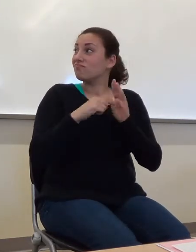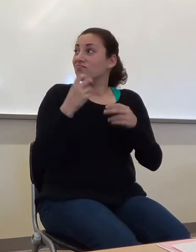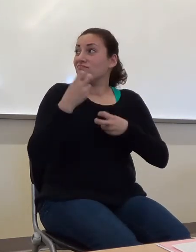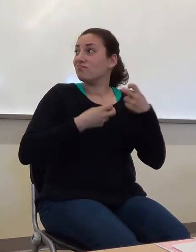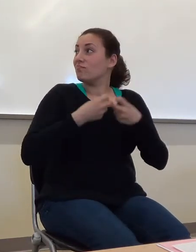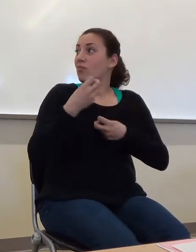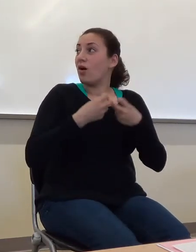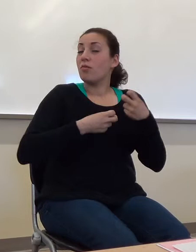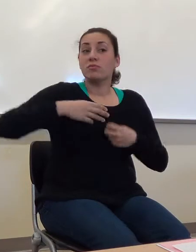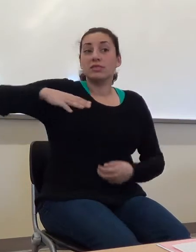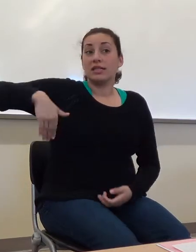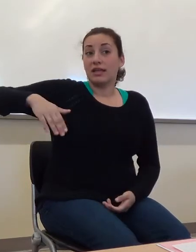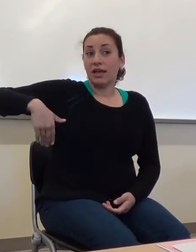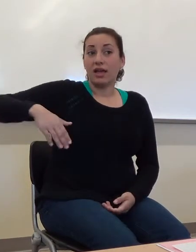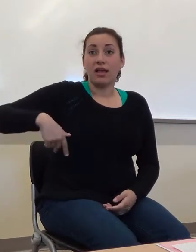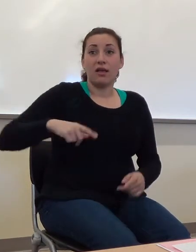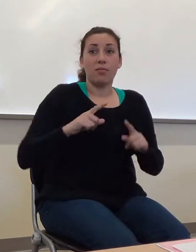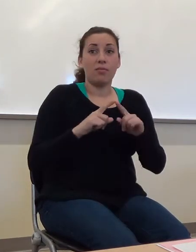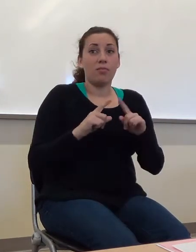yet, but